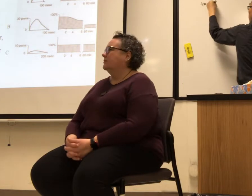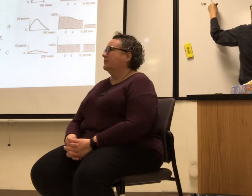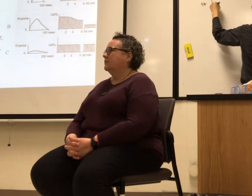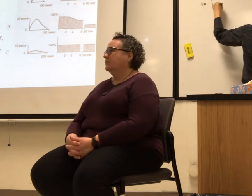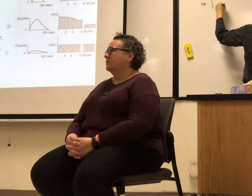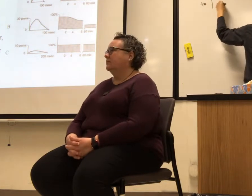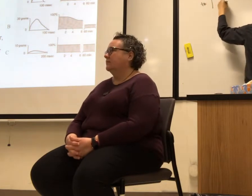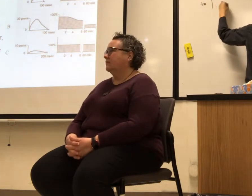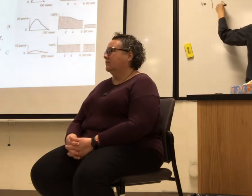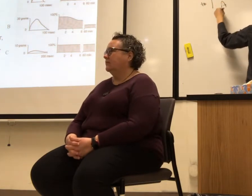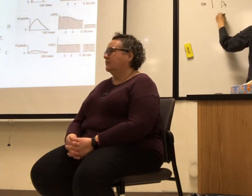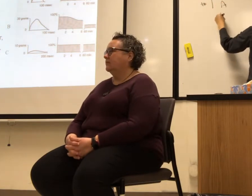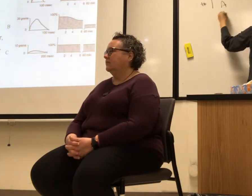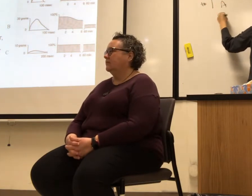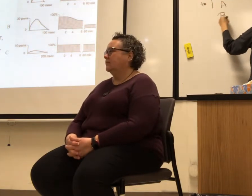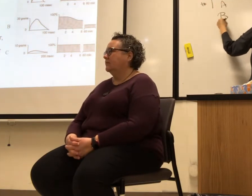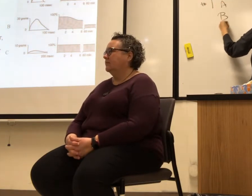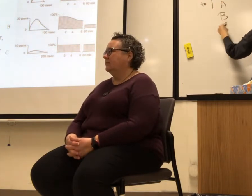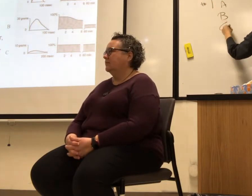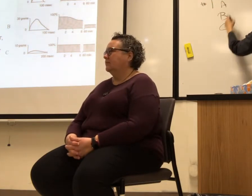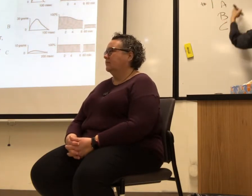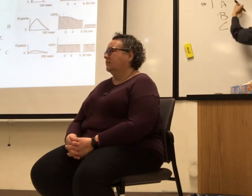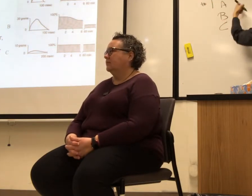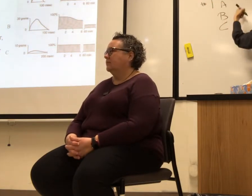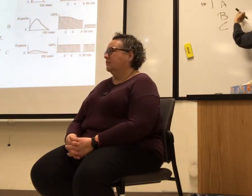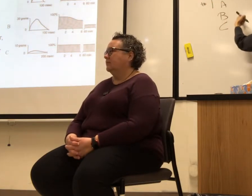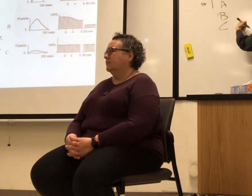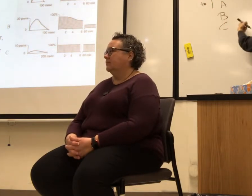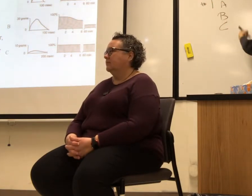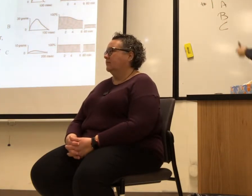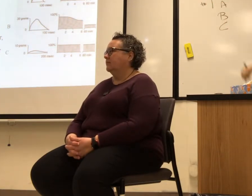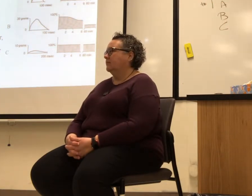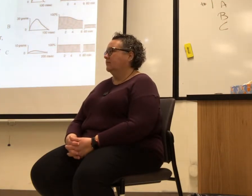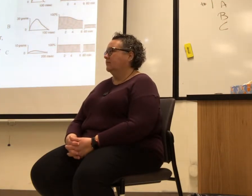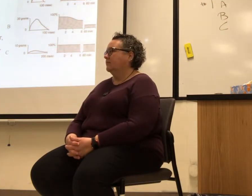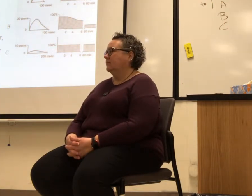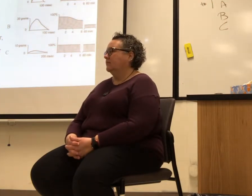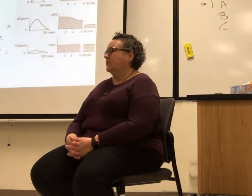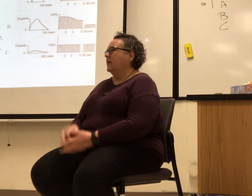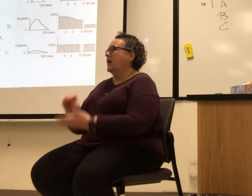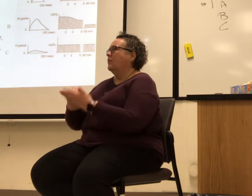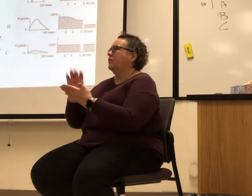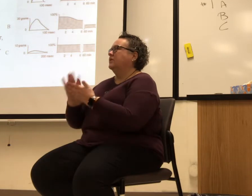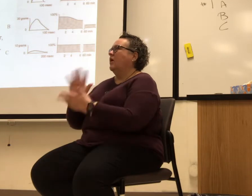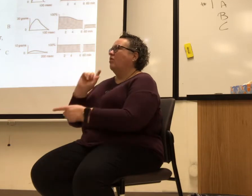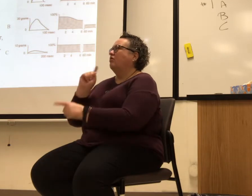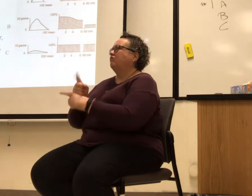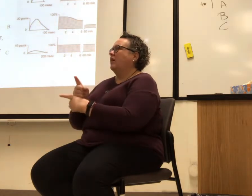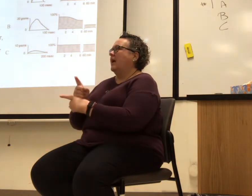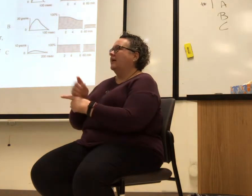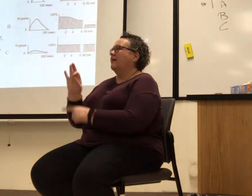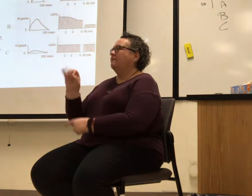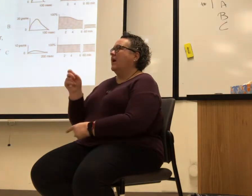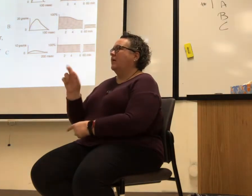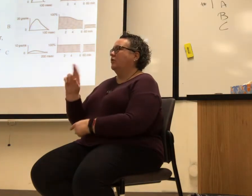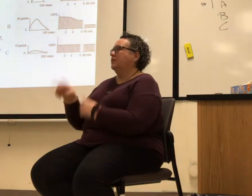Call number one, A, B, C, and put the correct fiber type next to it.